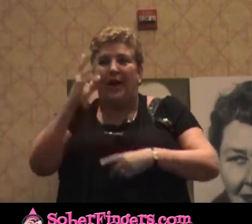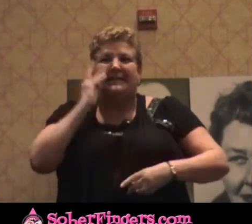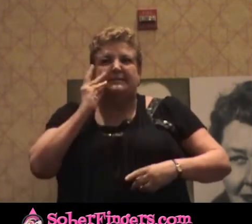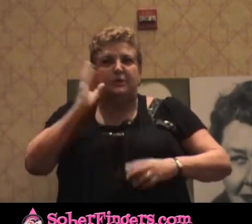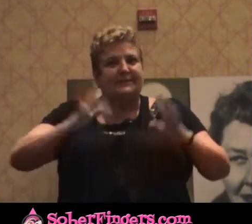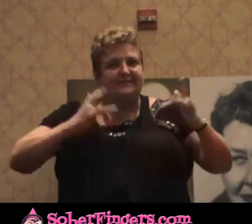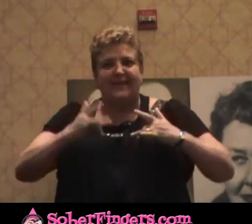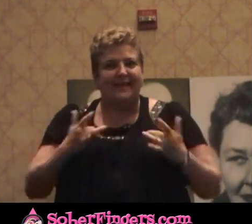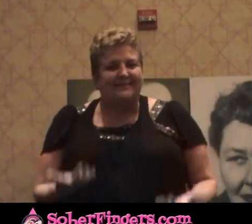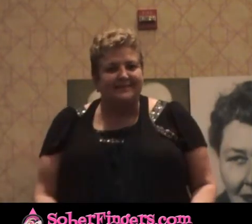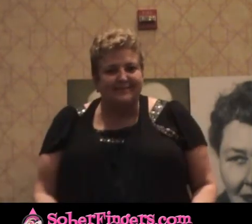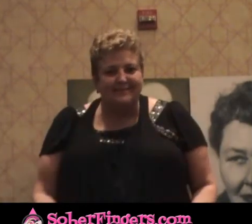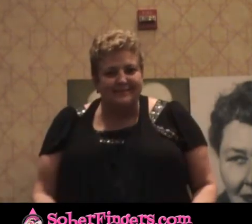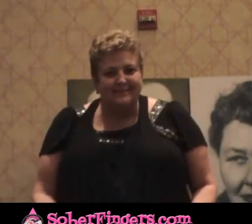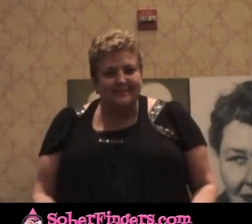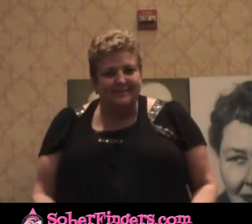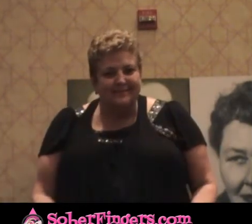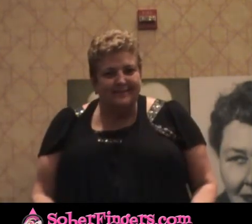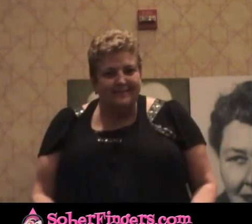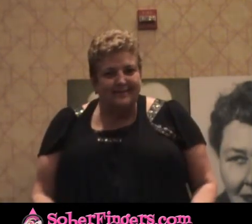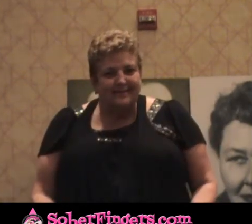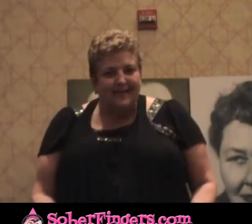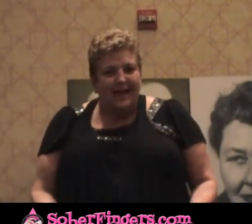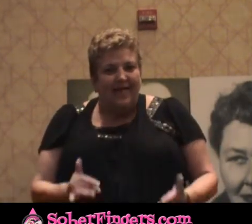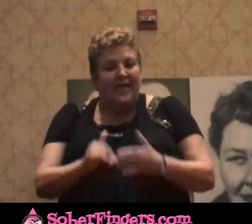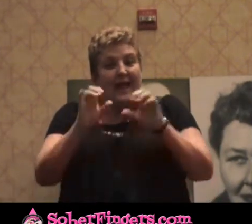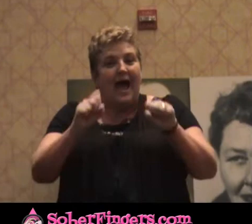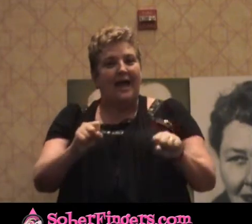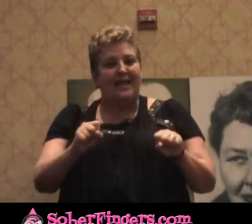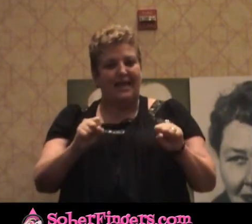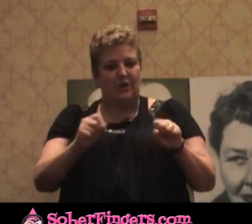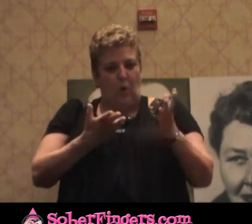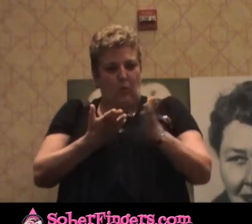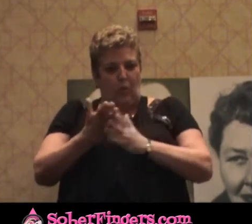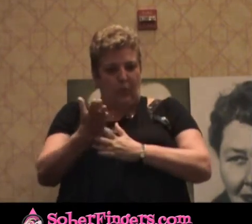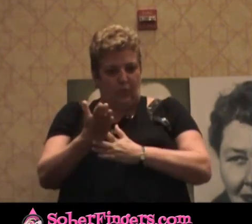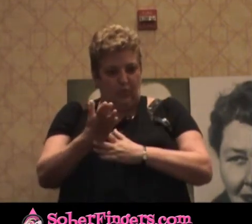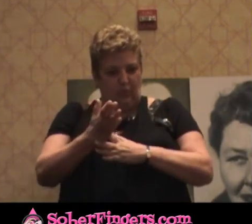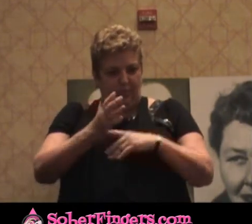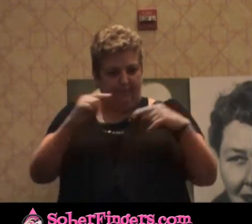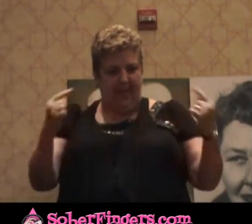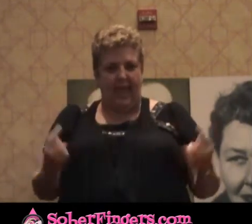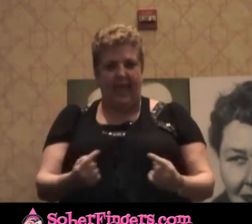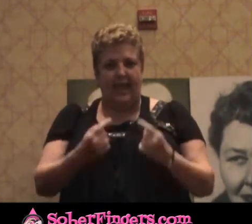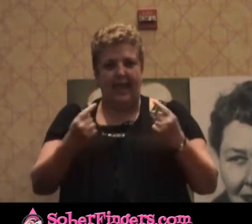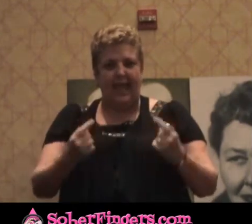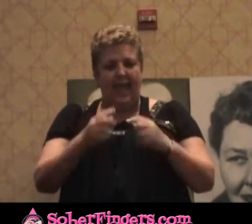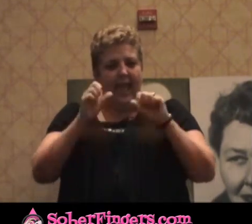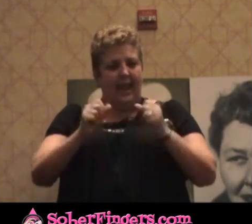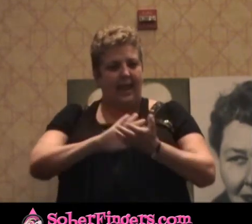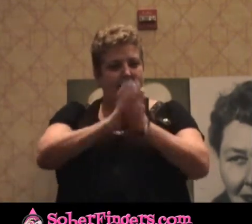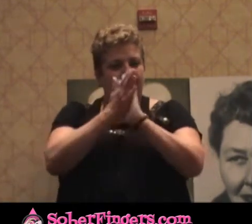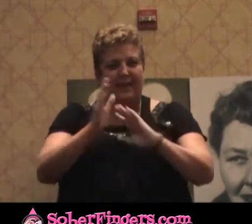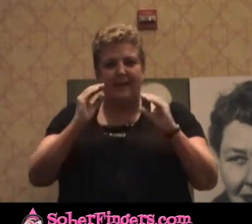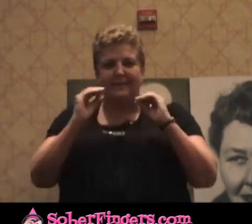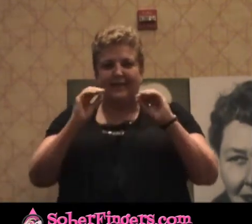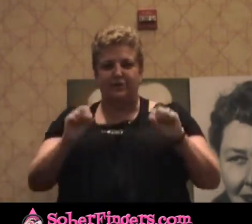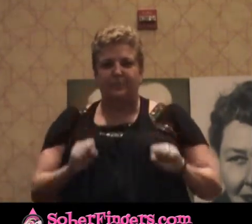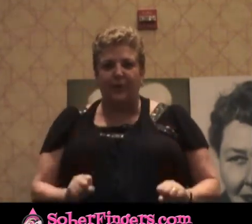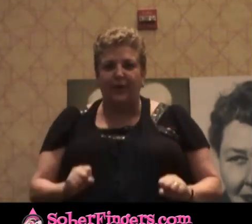things. That I get to go through the growing pains and I get to be teachable and learn and not learn and sometimes get